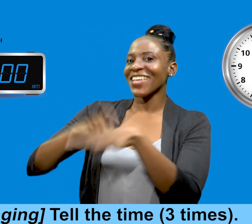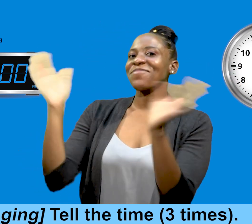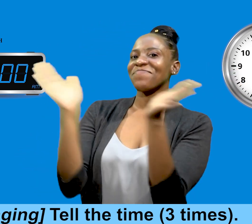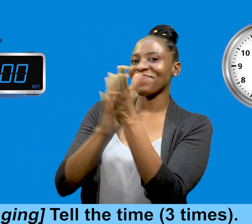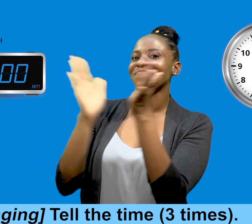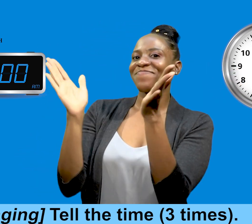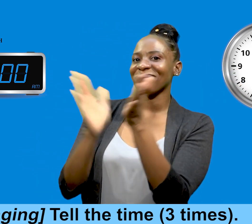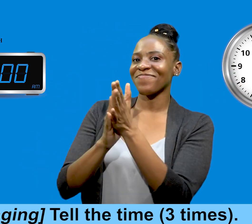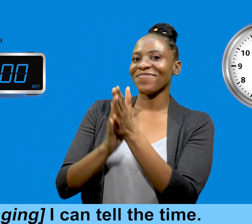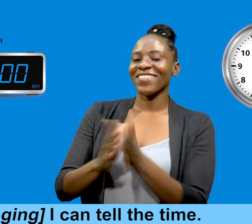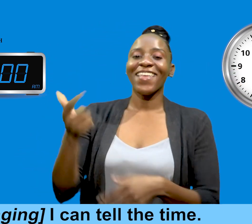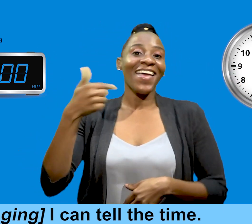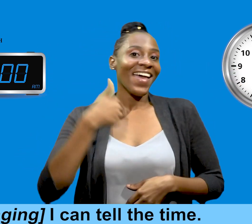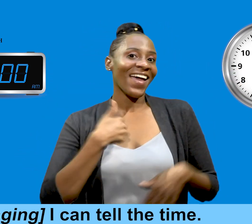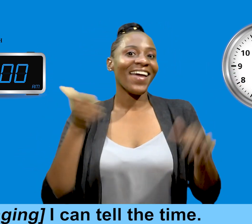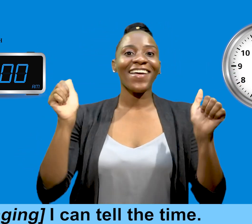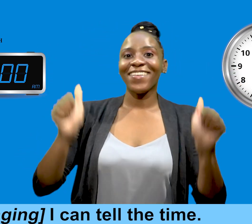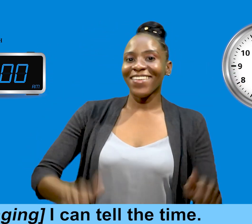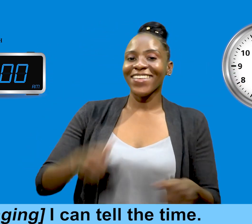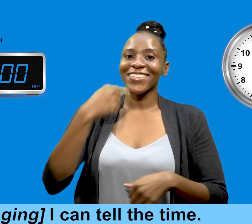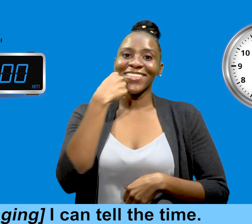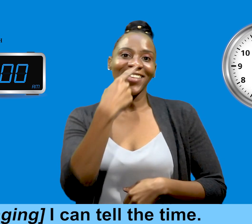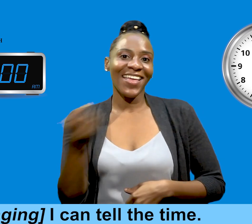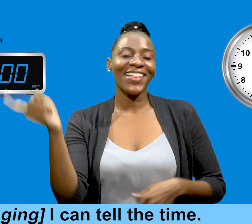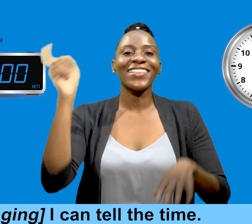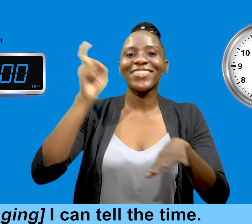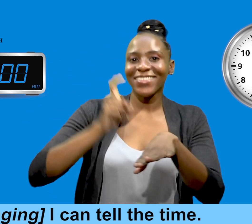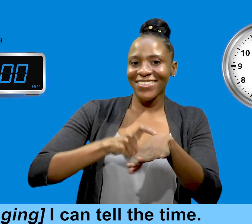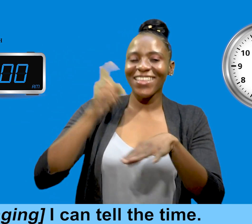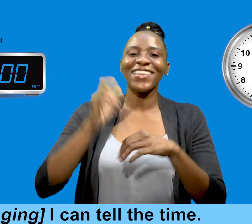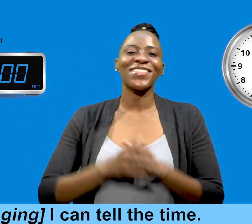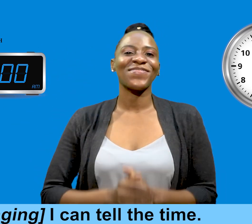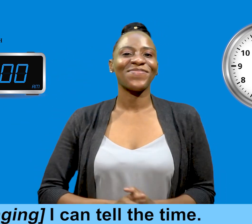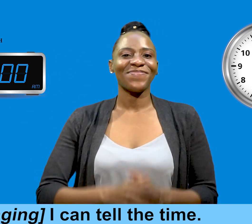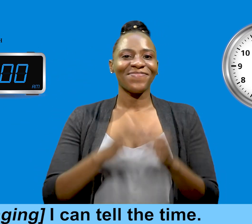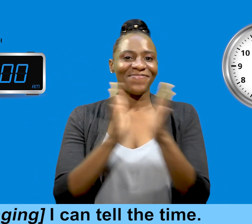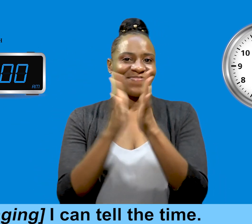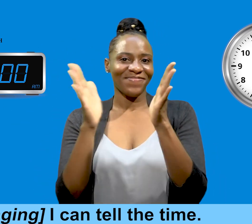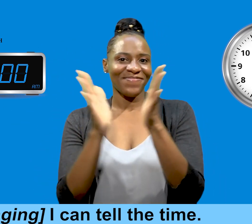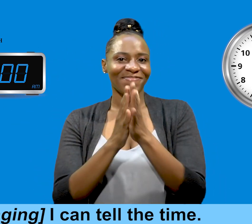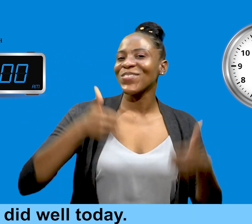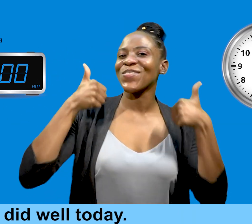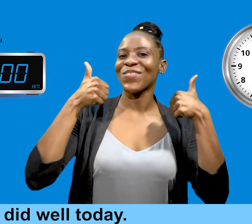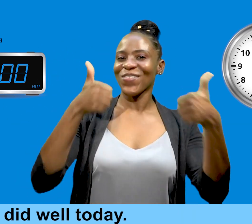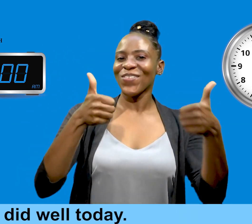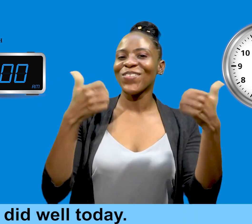time. I can tell the time. You did